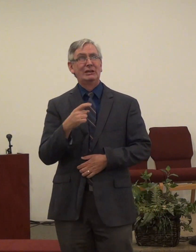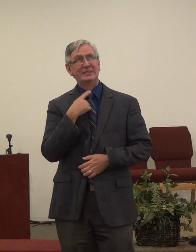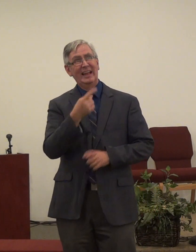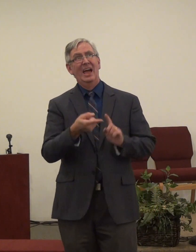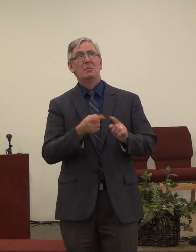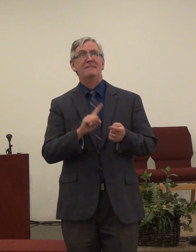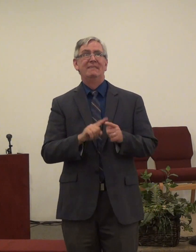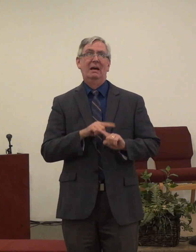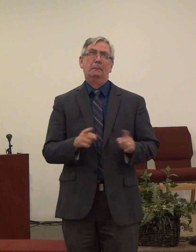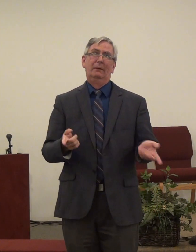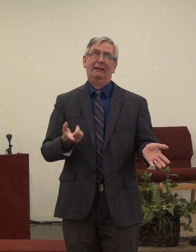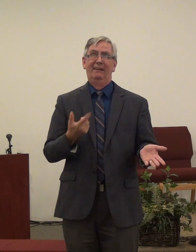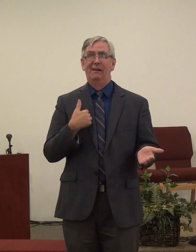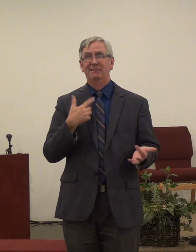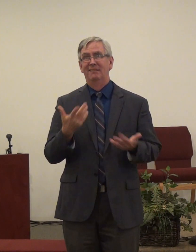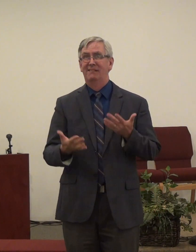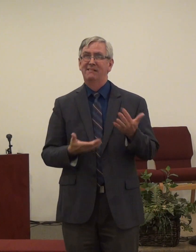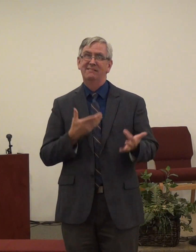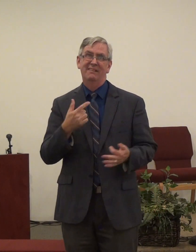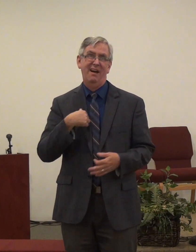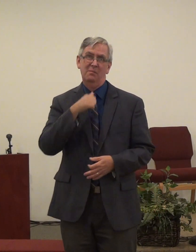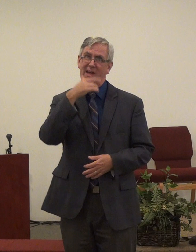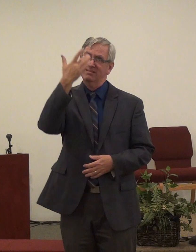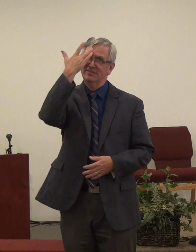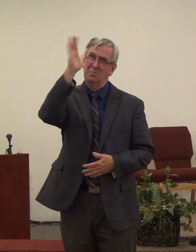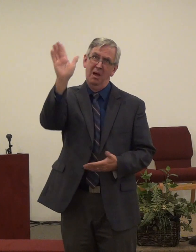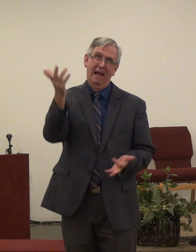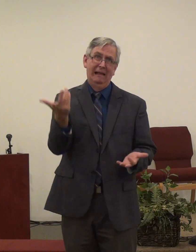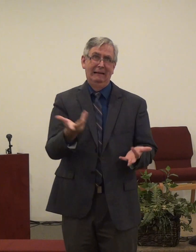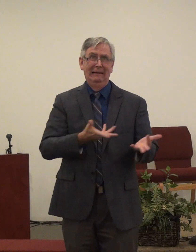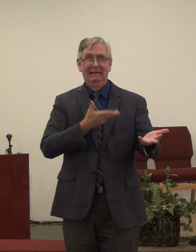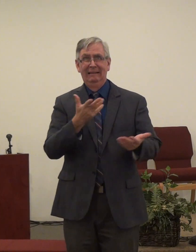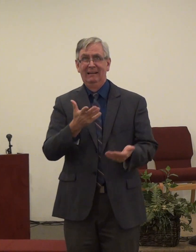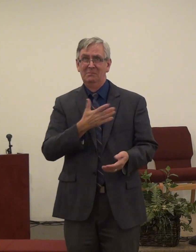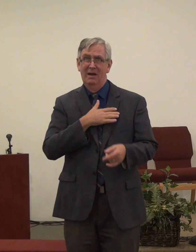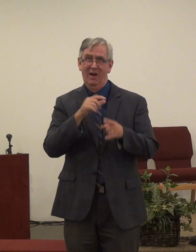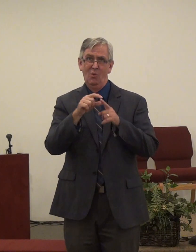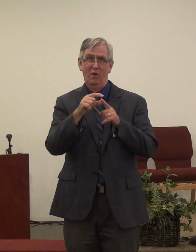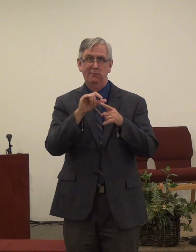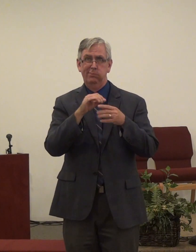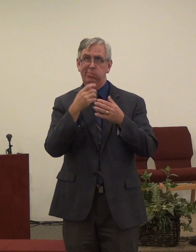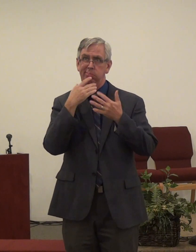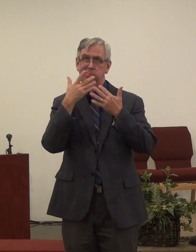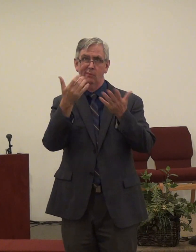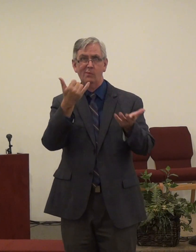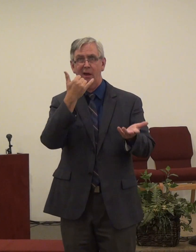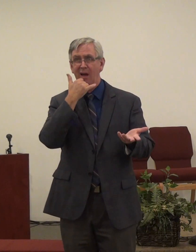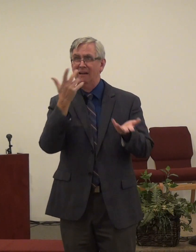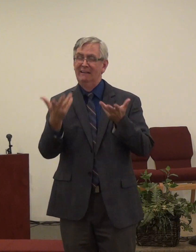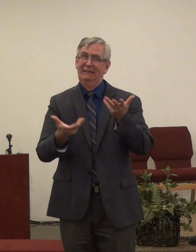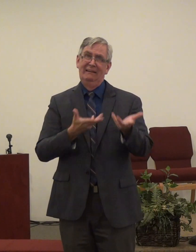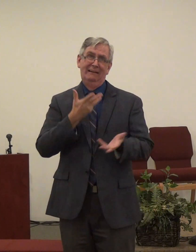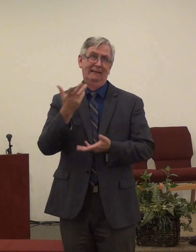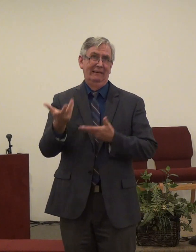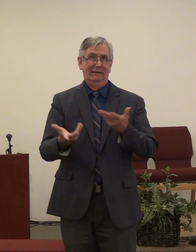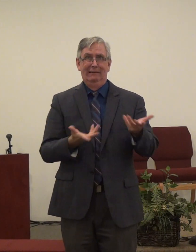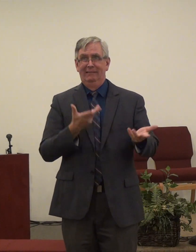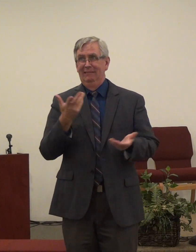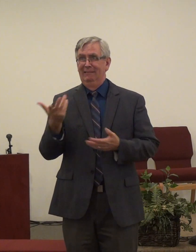Maybe tonight you say, I know I should tell my friend, but I just really don't know what to say, and I'm not all that smart, and I might get it all garbled up and say